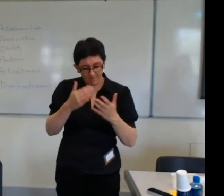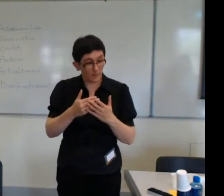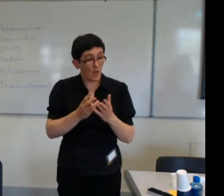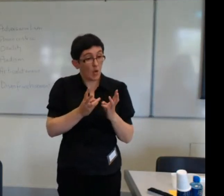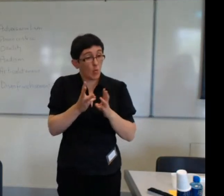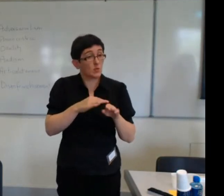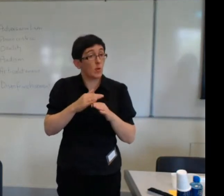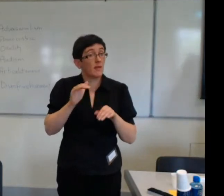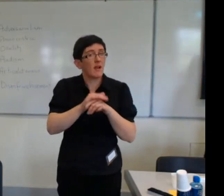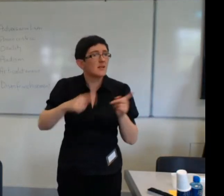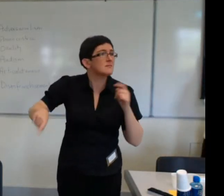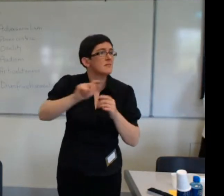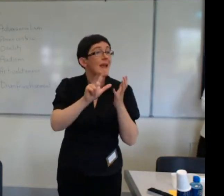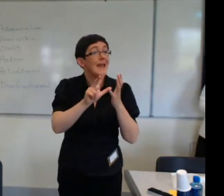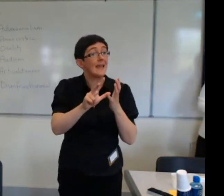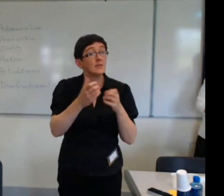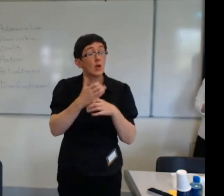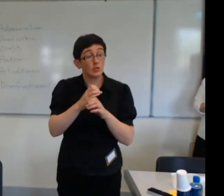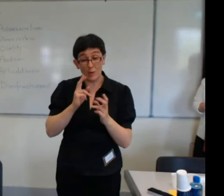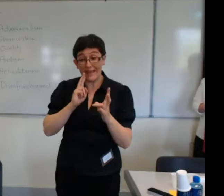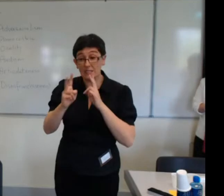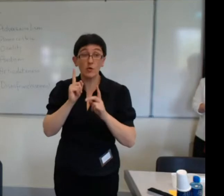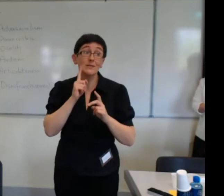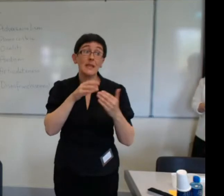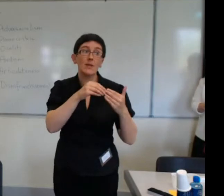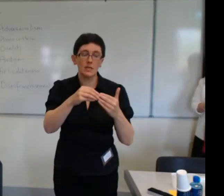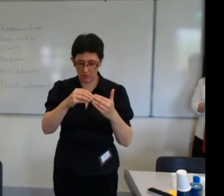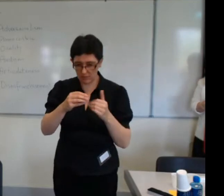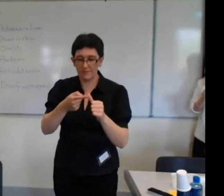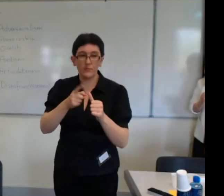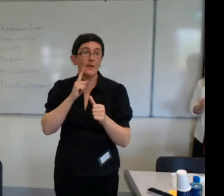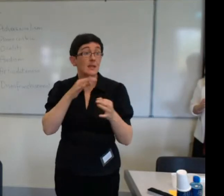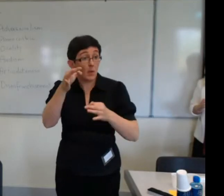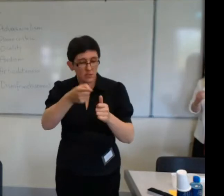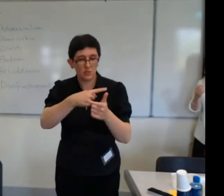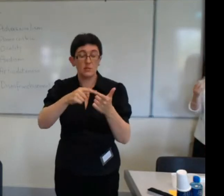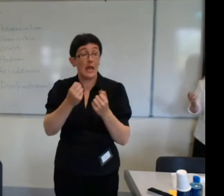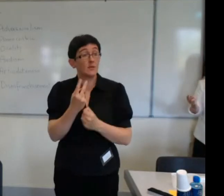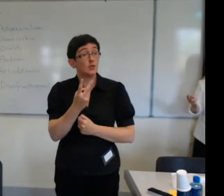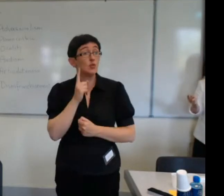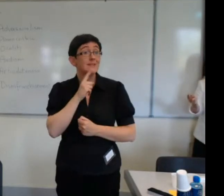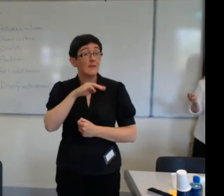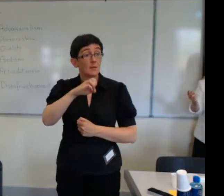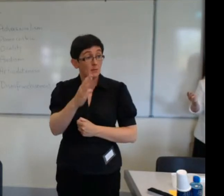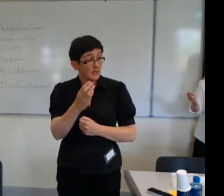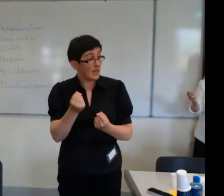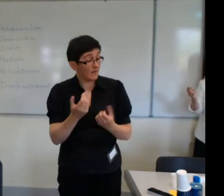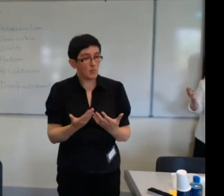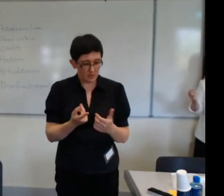countries where we interviewed deaf leaders. And when I say deaf leaders, they include deaf politicians. We have 2 deaf MEPs at the moment who are sign language